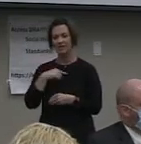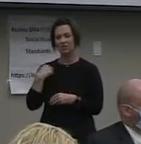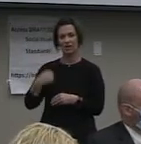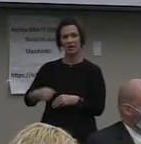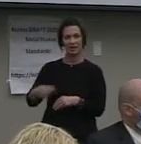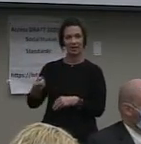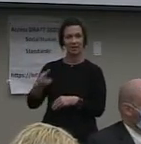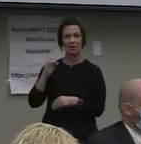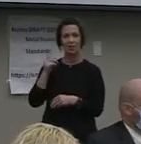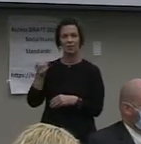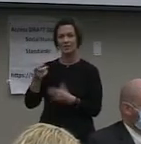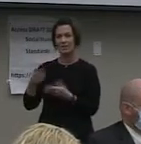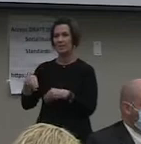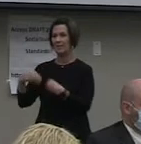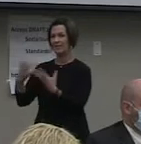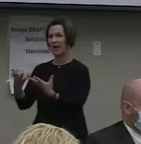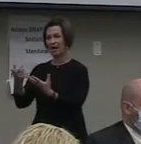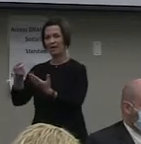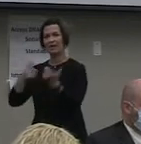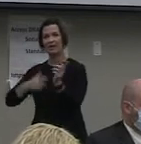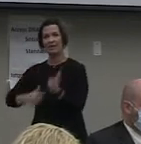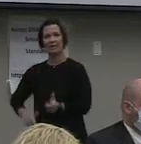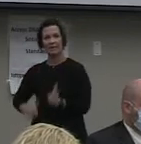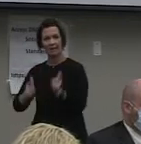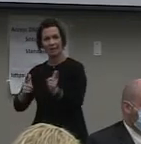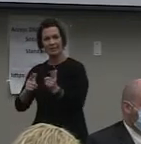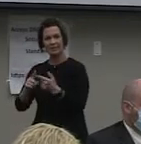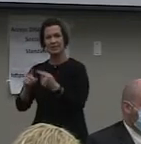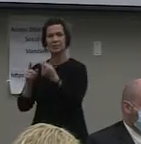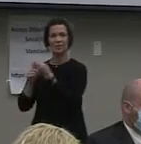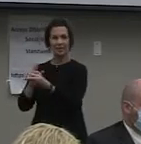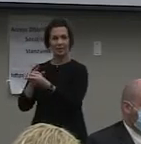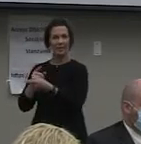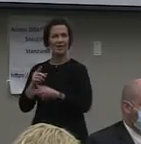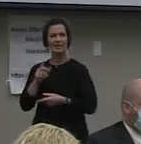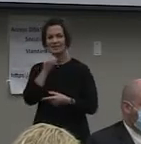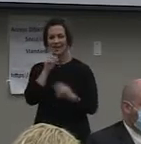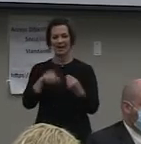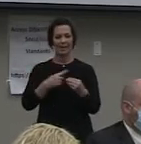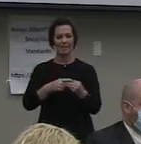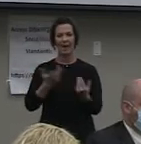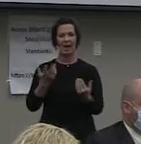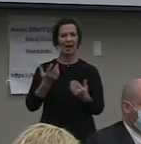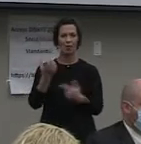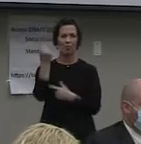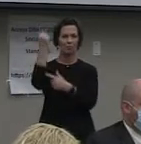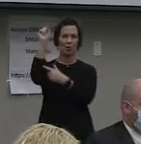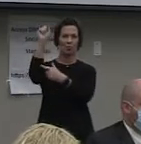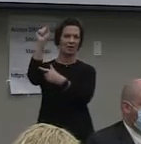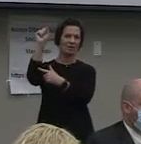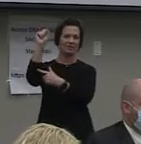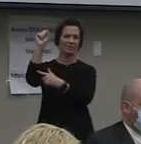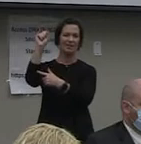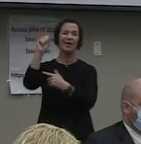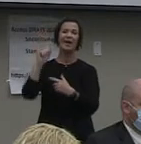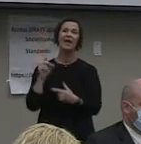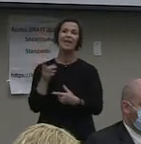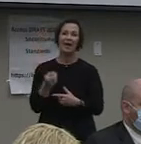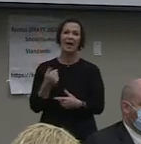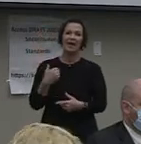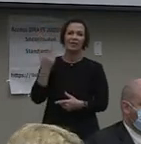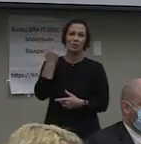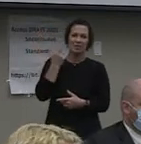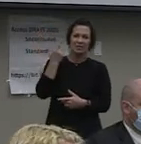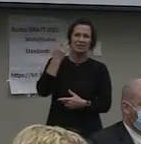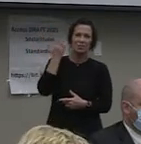North Vietnamese and invading South Vietnam. It's just not about some protest here, Kent State. There were reasons why